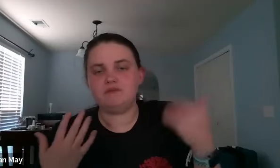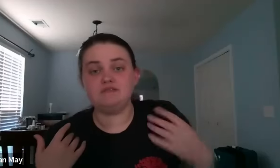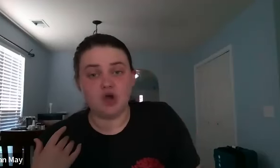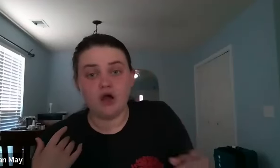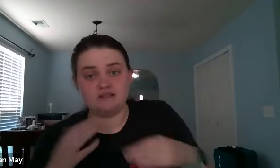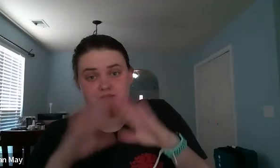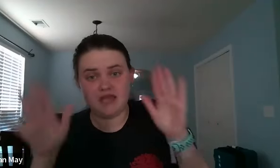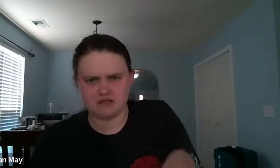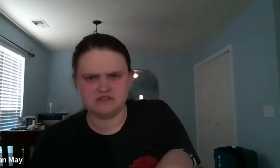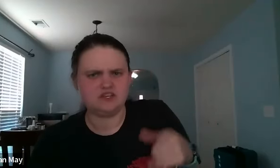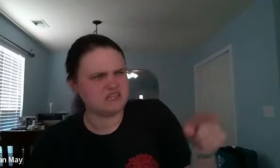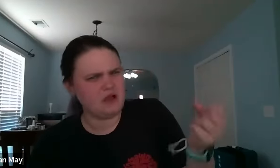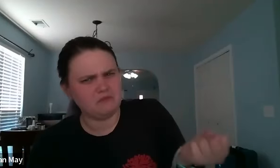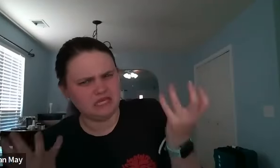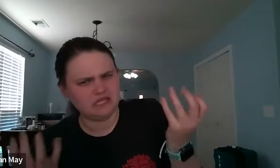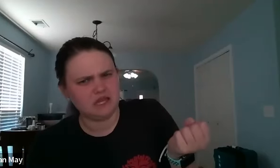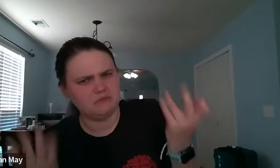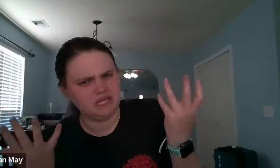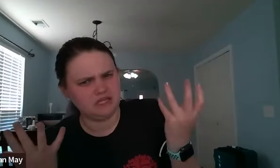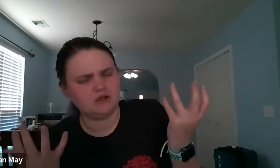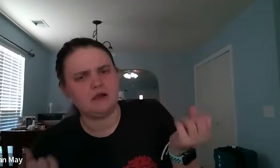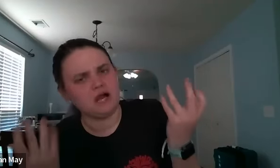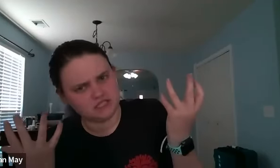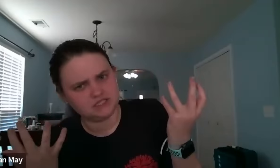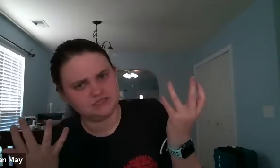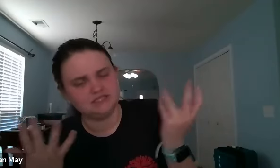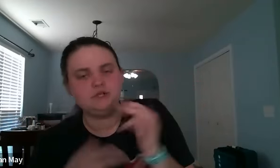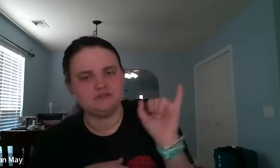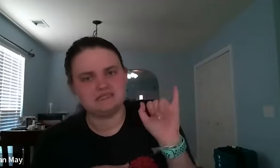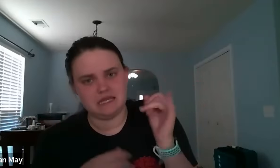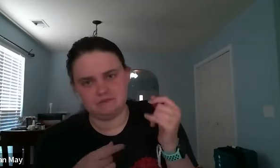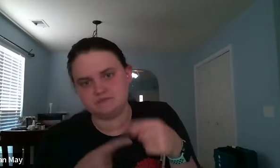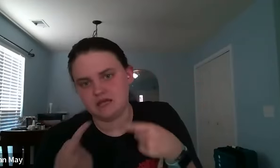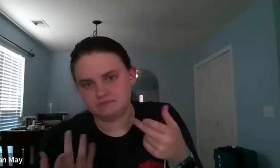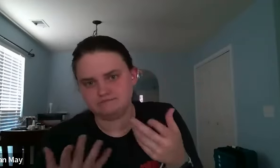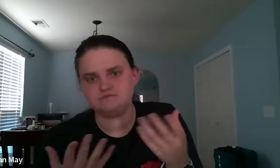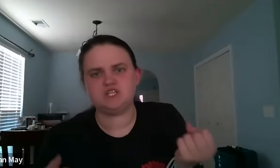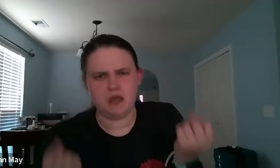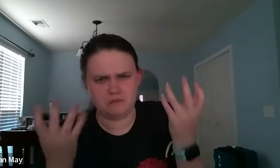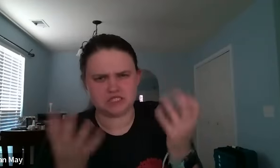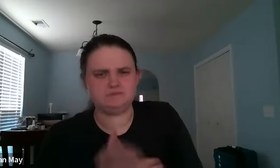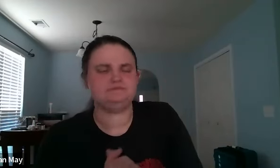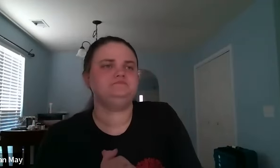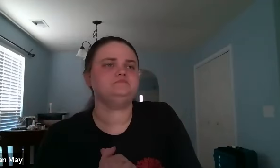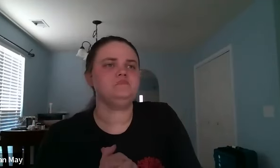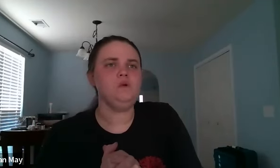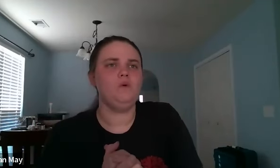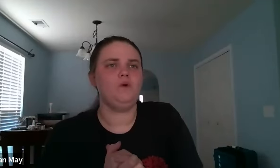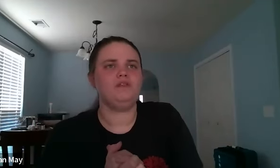have dogs at my house. And then you're saying, well, how many, or how much? You use the same sign. So how much? Or